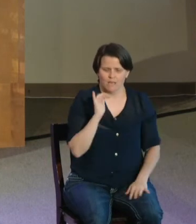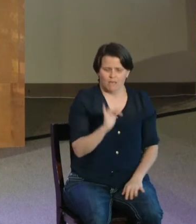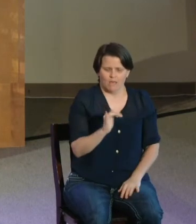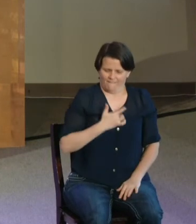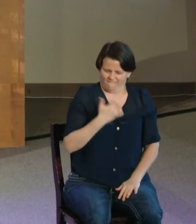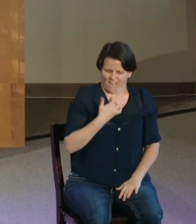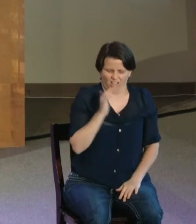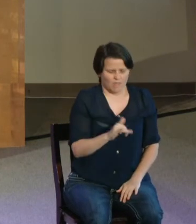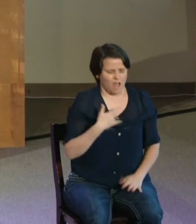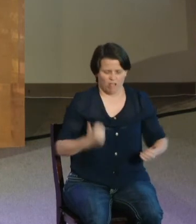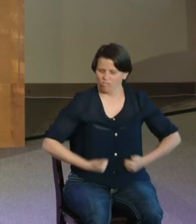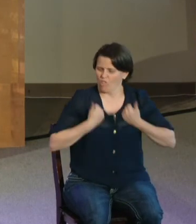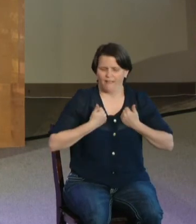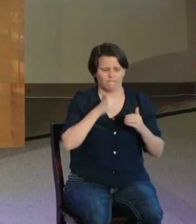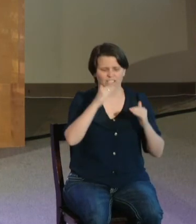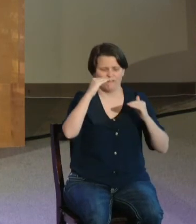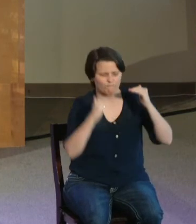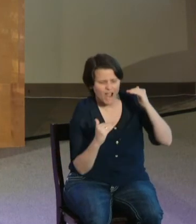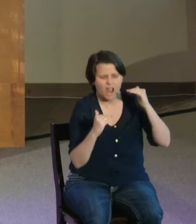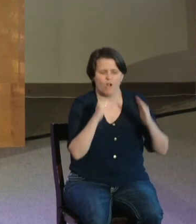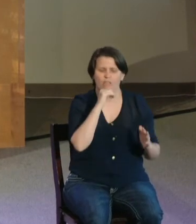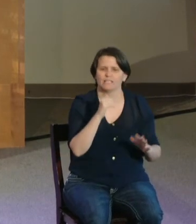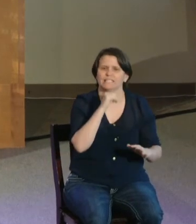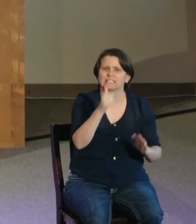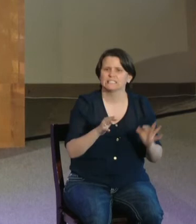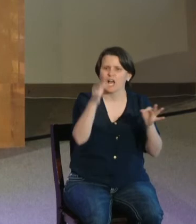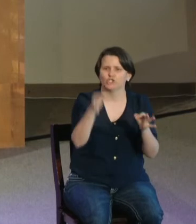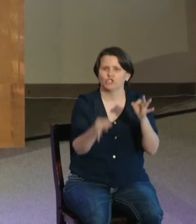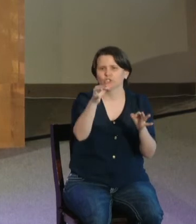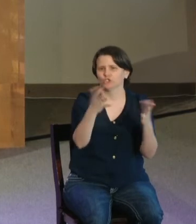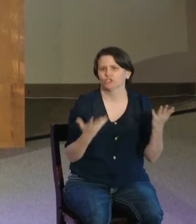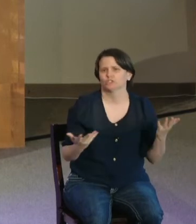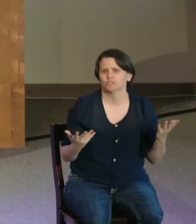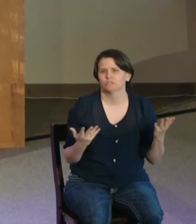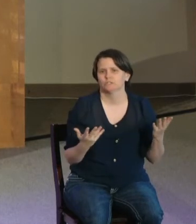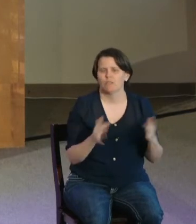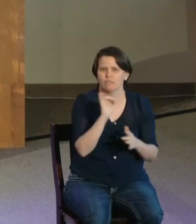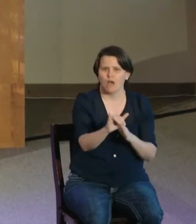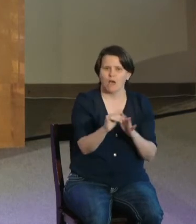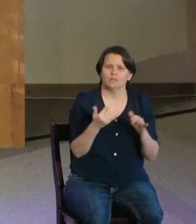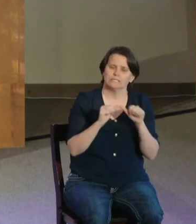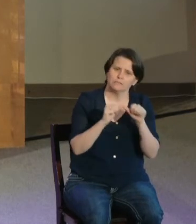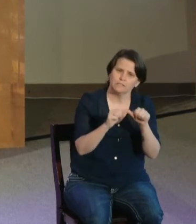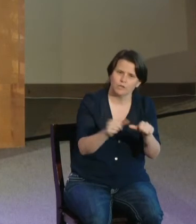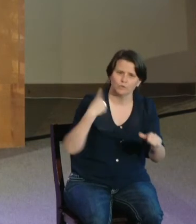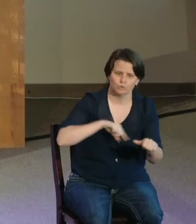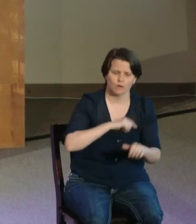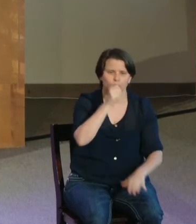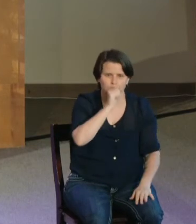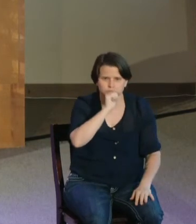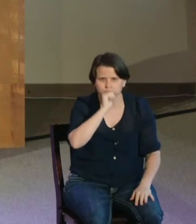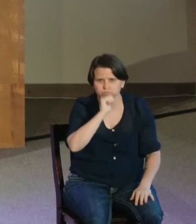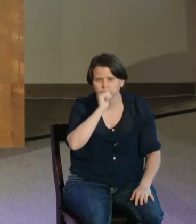or that this situation is unjust, which simply keeps us in a place of suffering. Again,